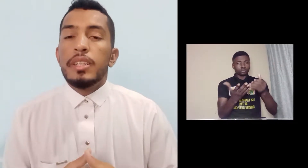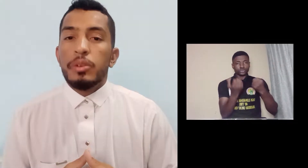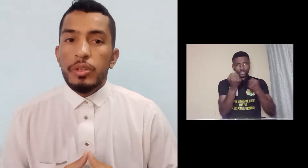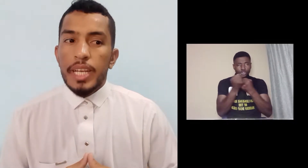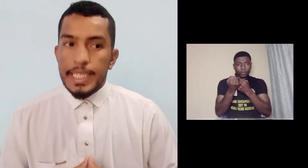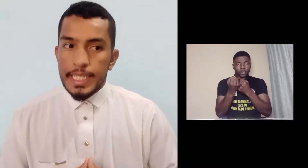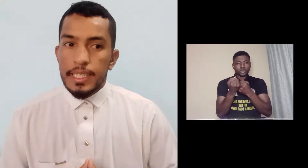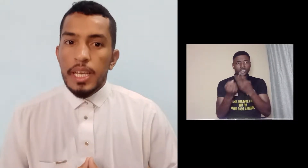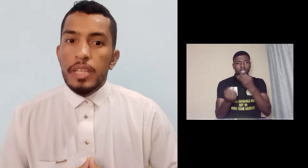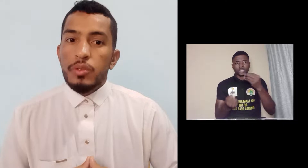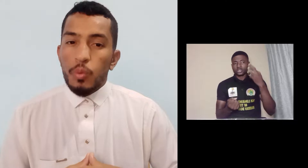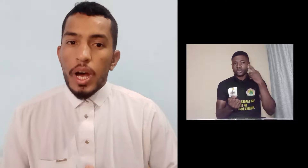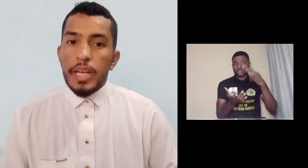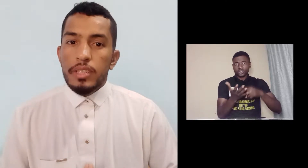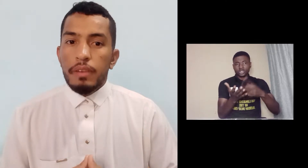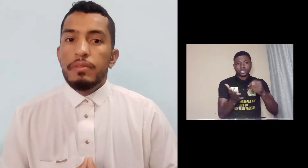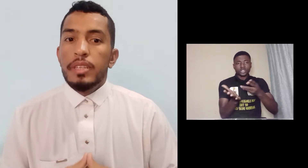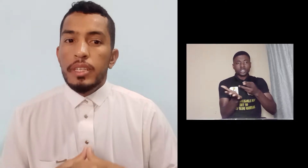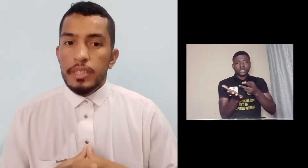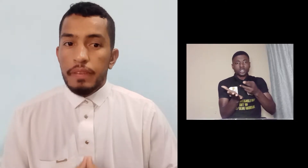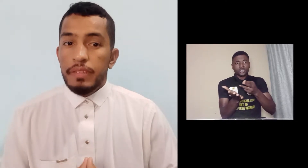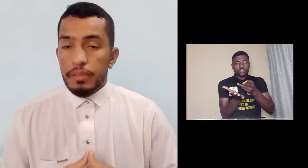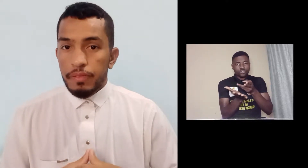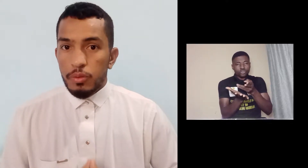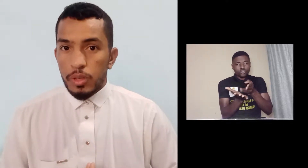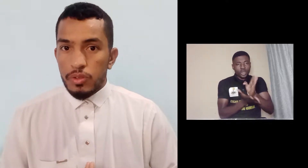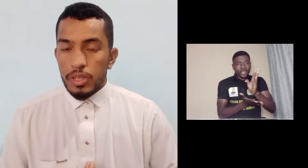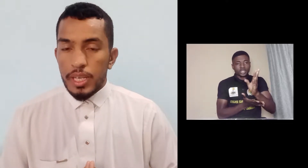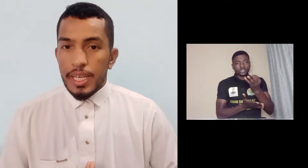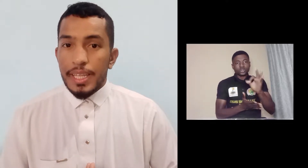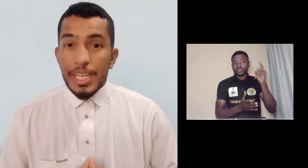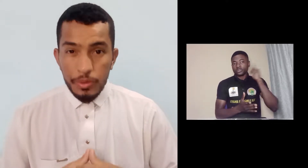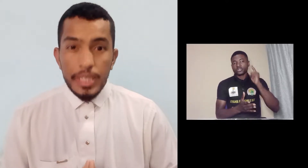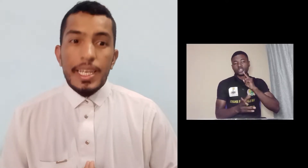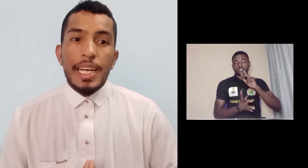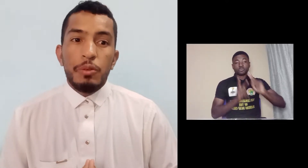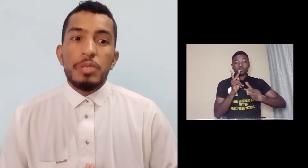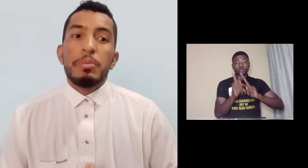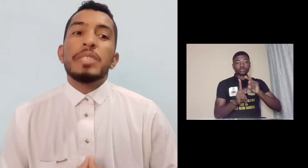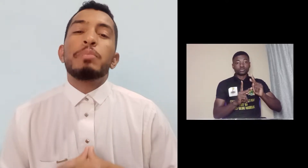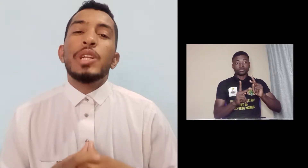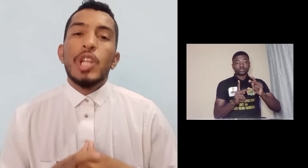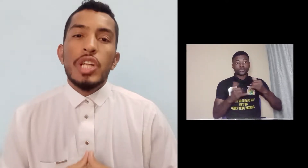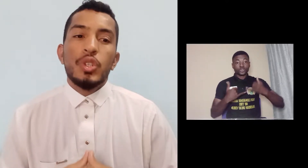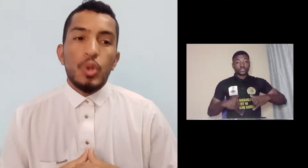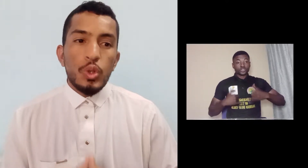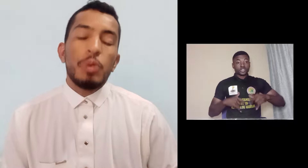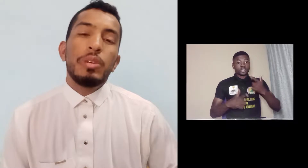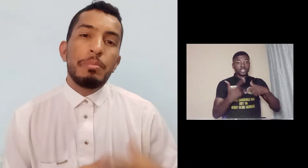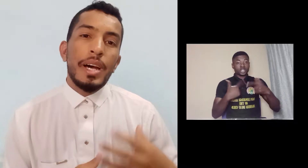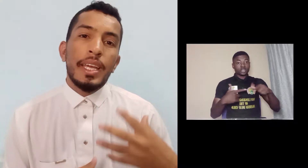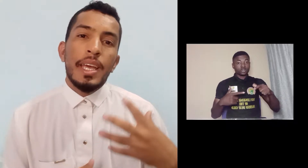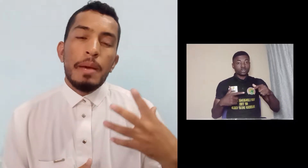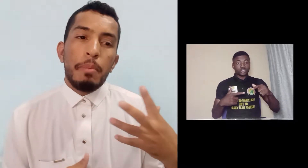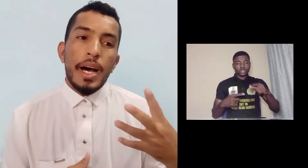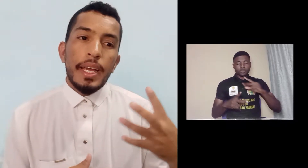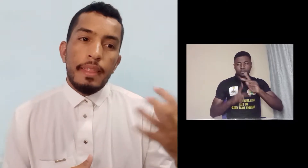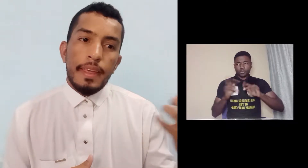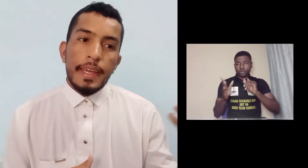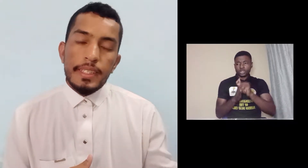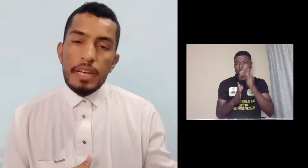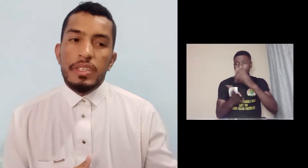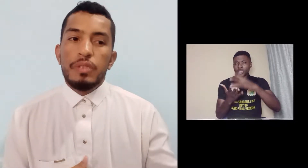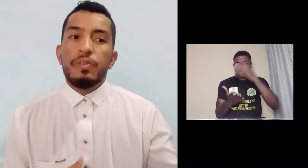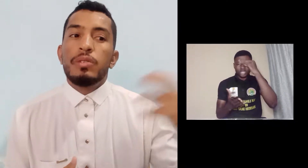and recognizes the rights of the deaf individuals. The Algerian Sign Language must be learned not only by